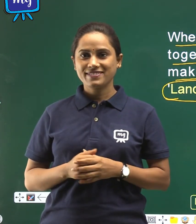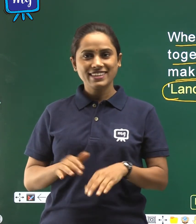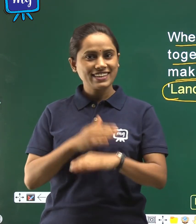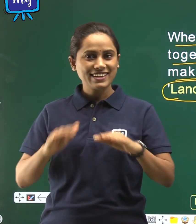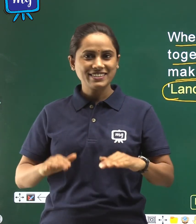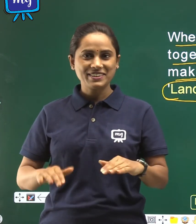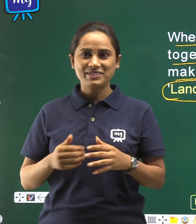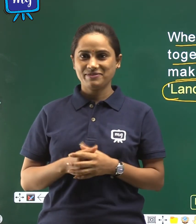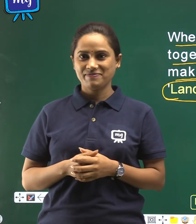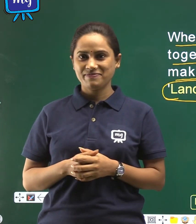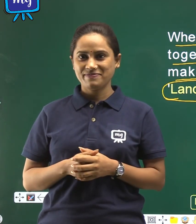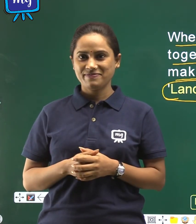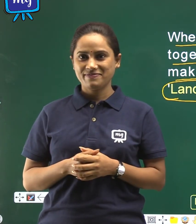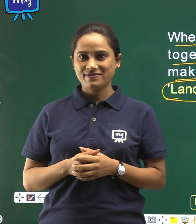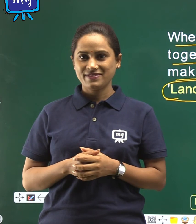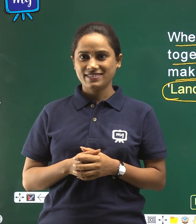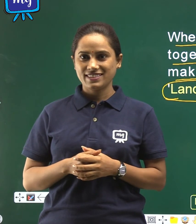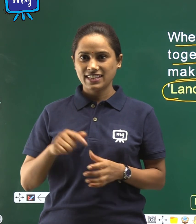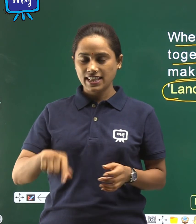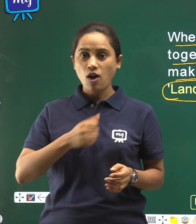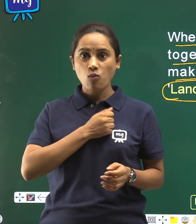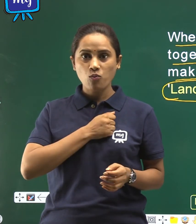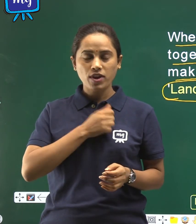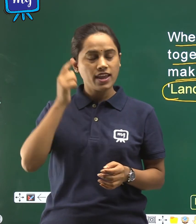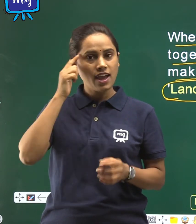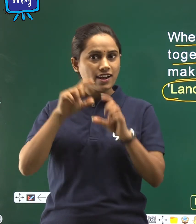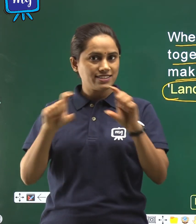Dear children, now we understand